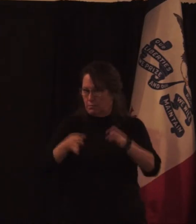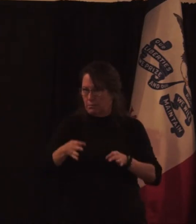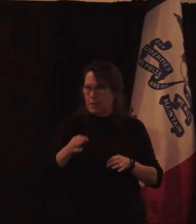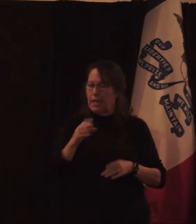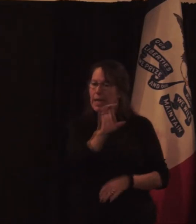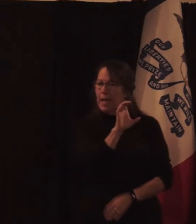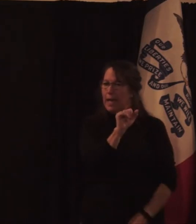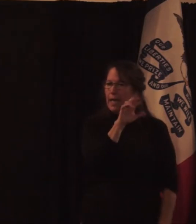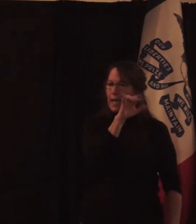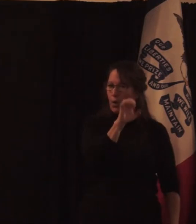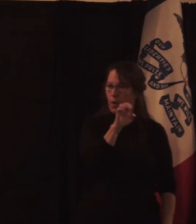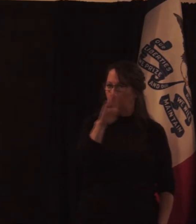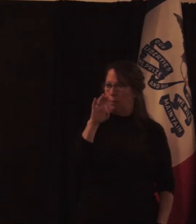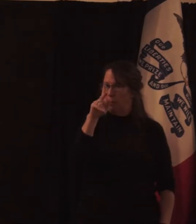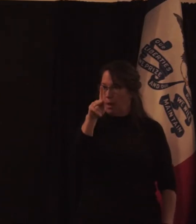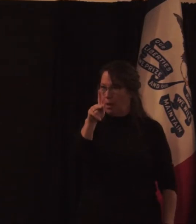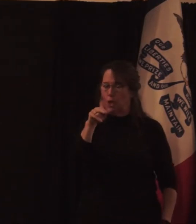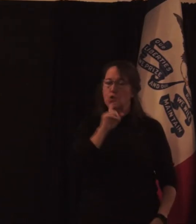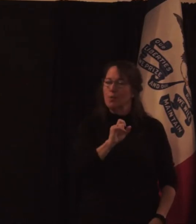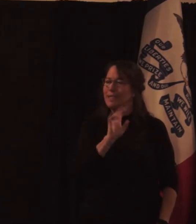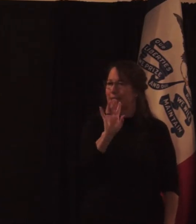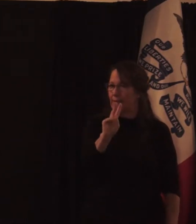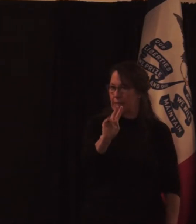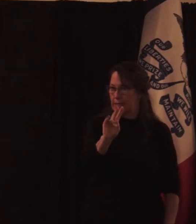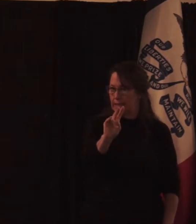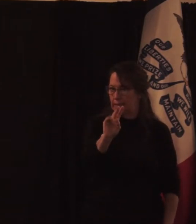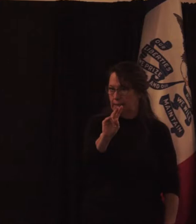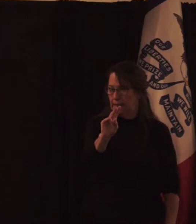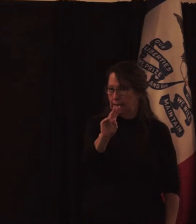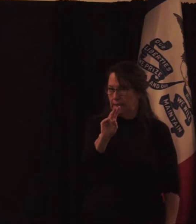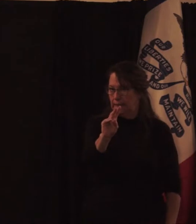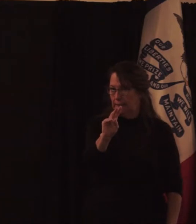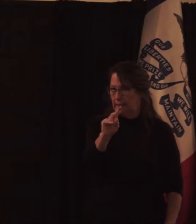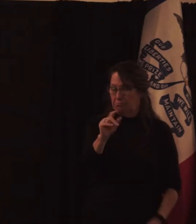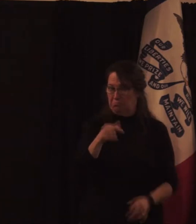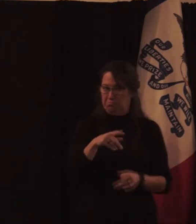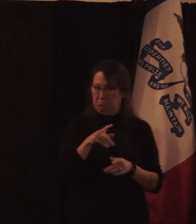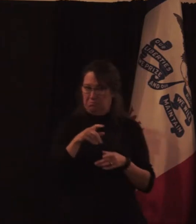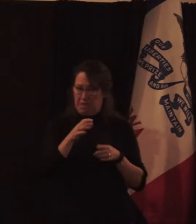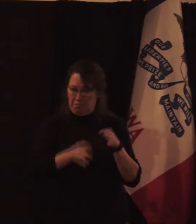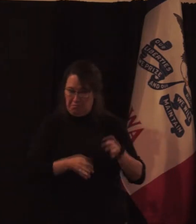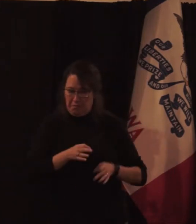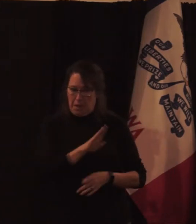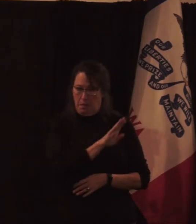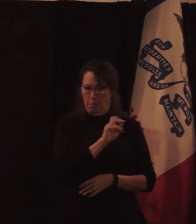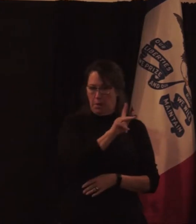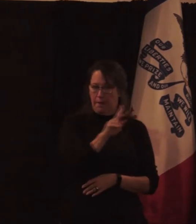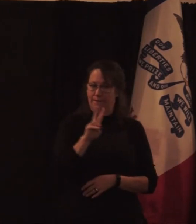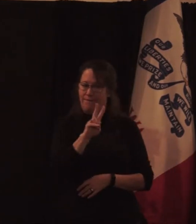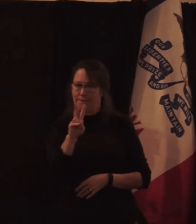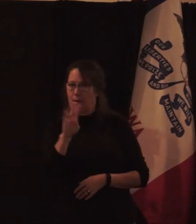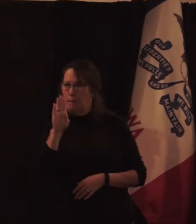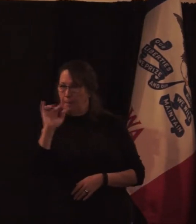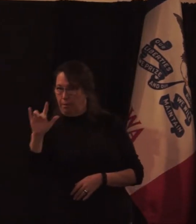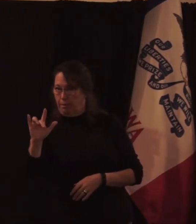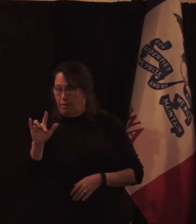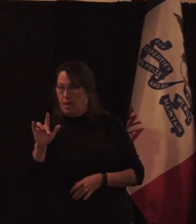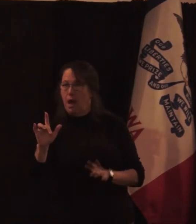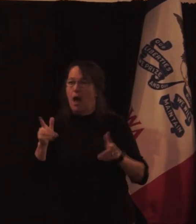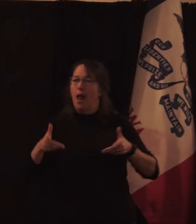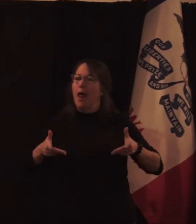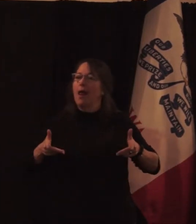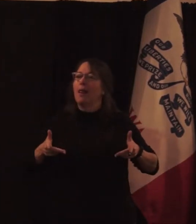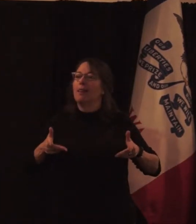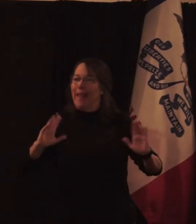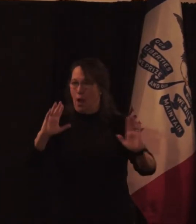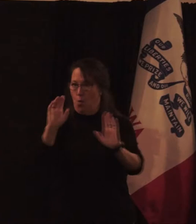about Carrie Buck, a young girl of 17. After that case of Buck v. Bell, which allowed